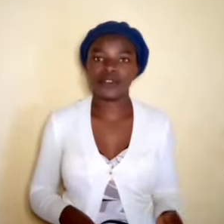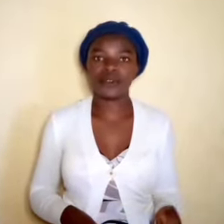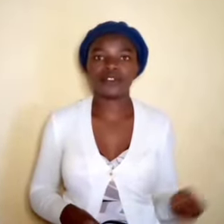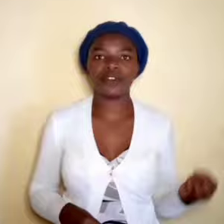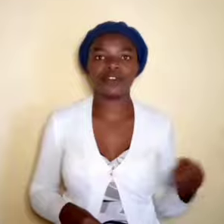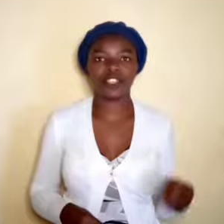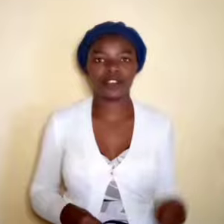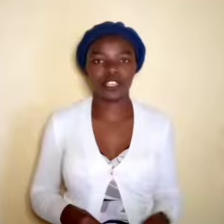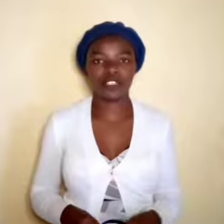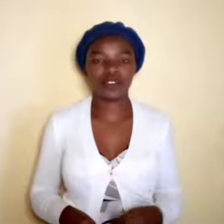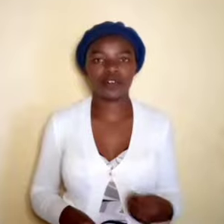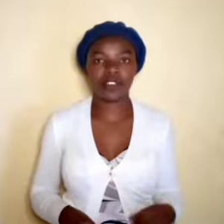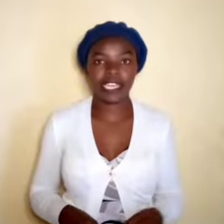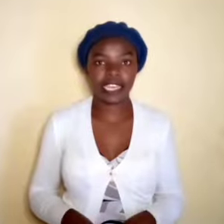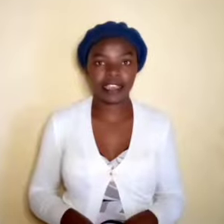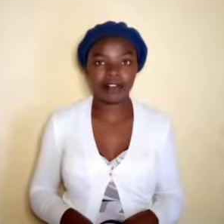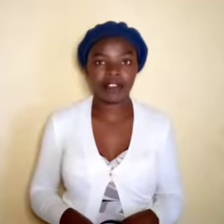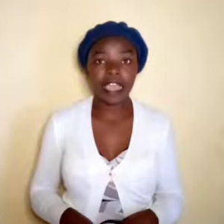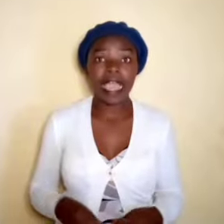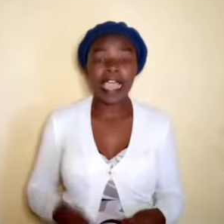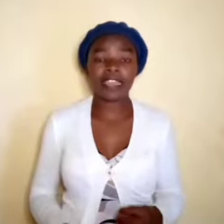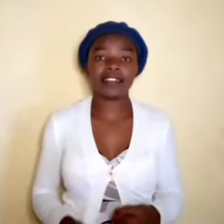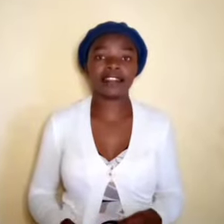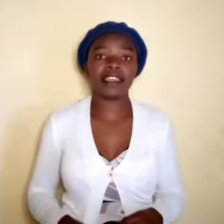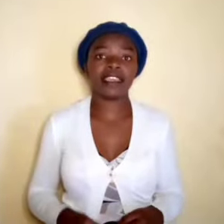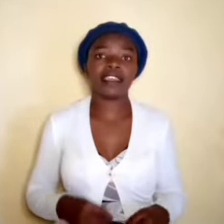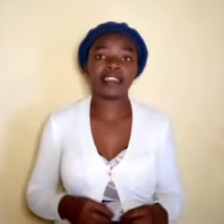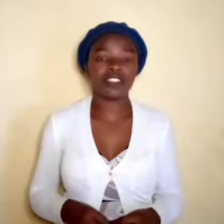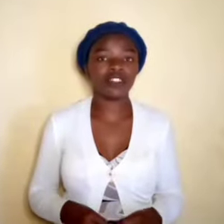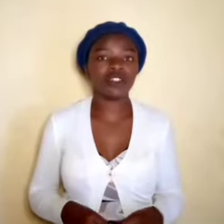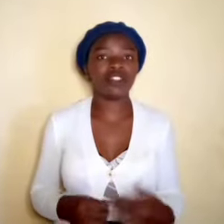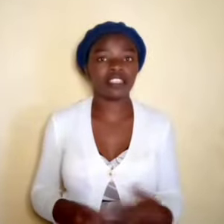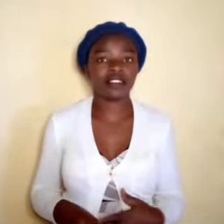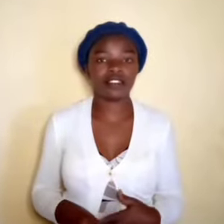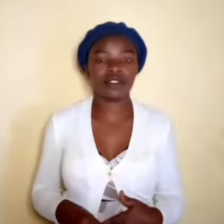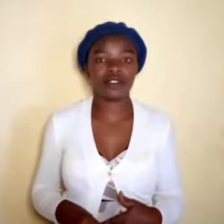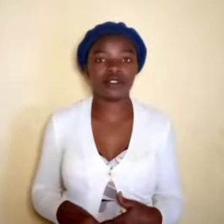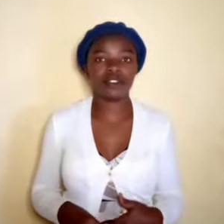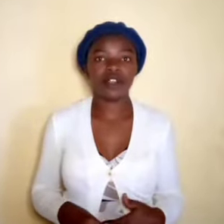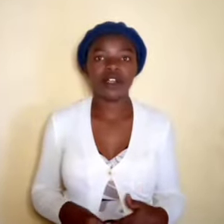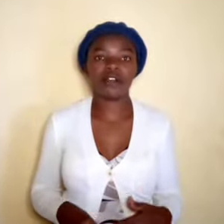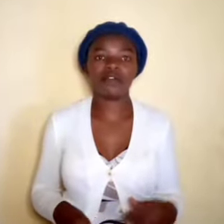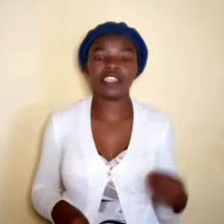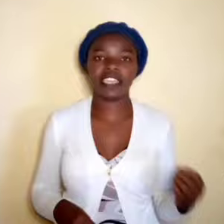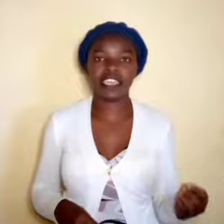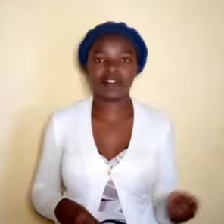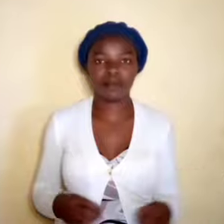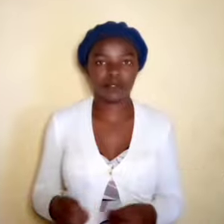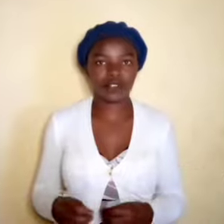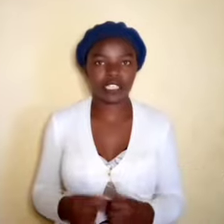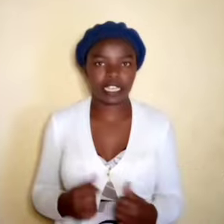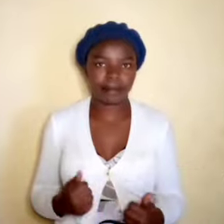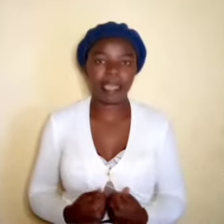use of education of the deaf at the National Institute of the Deaf Mute in